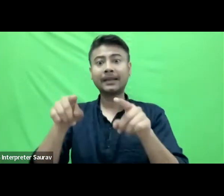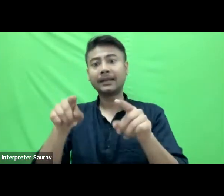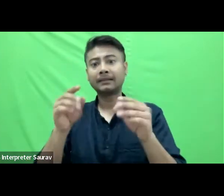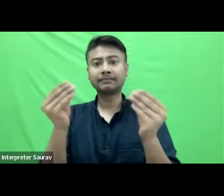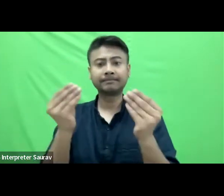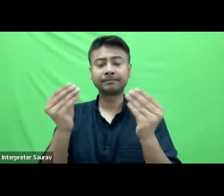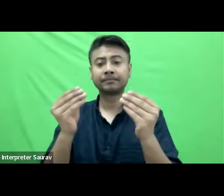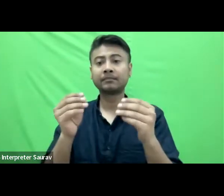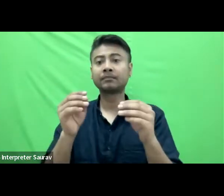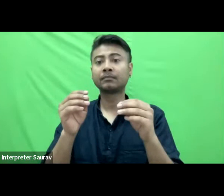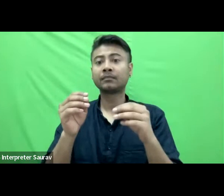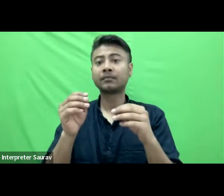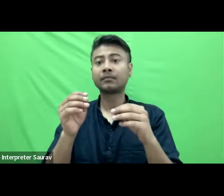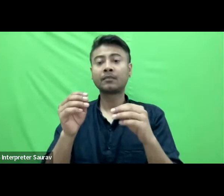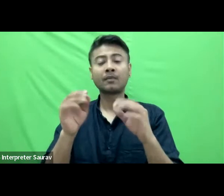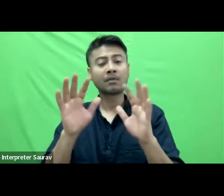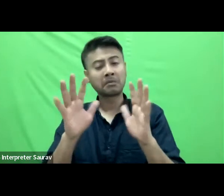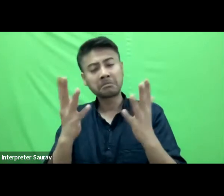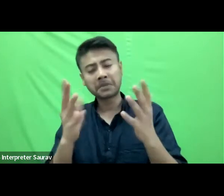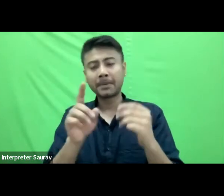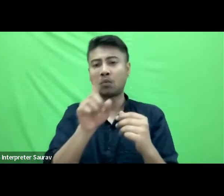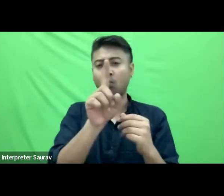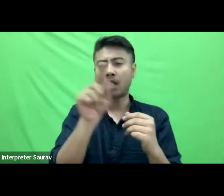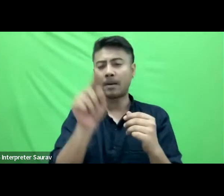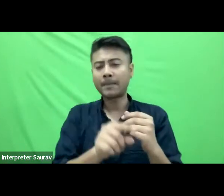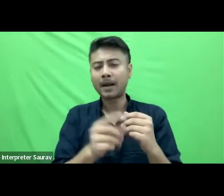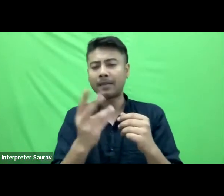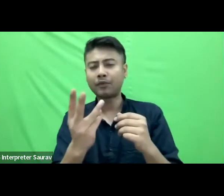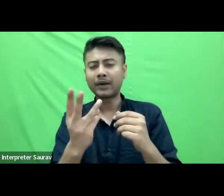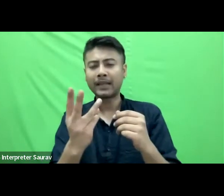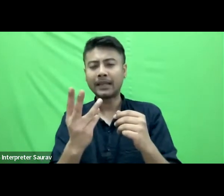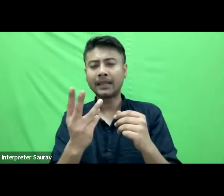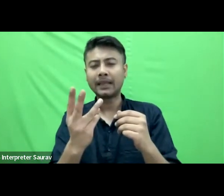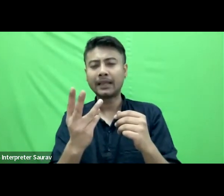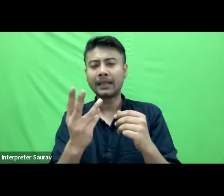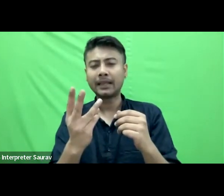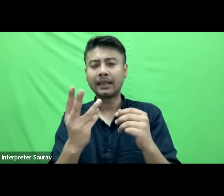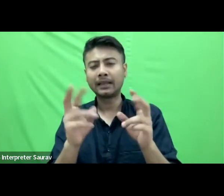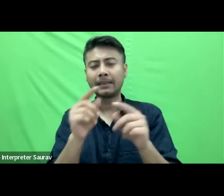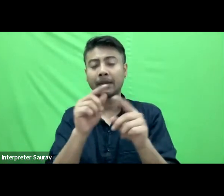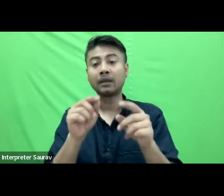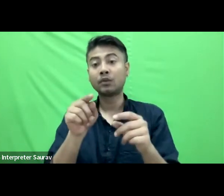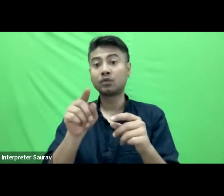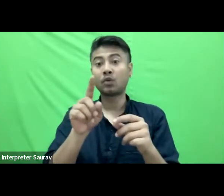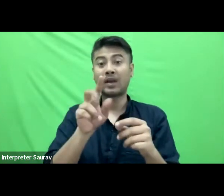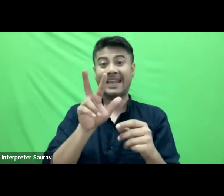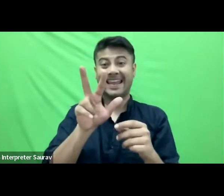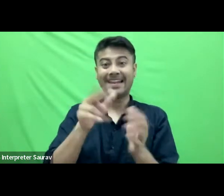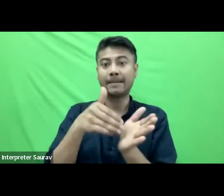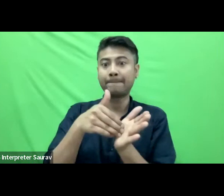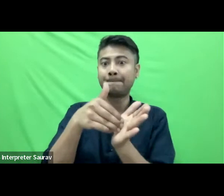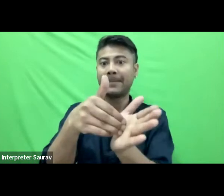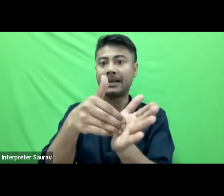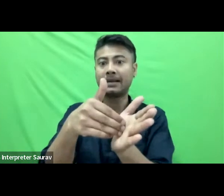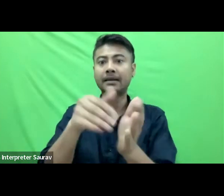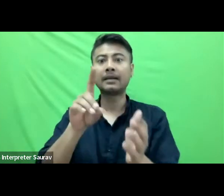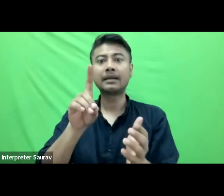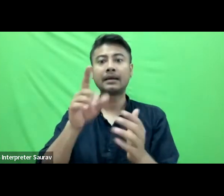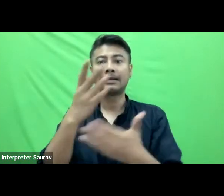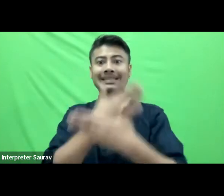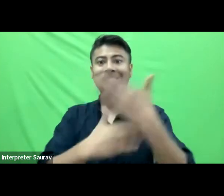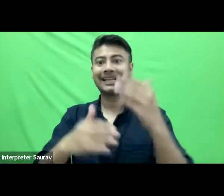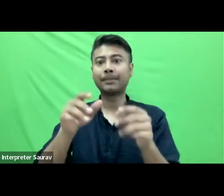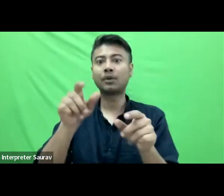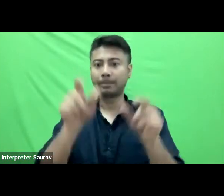with disabilities, so roughly 8 million people already living in cities, and that number is just set to